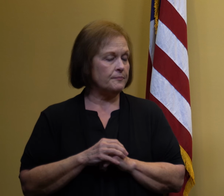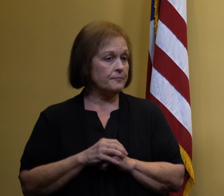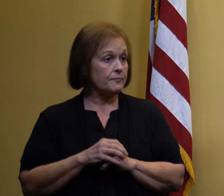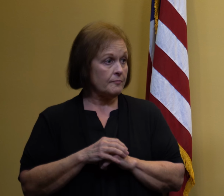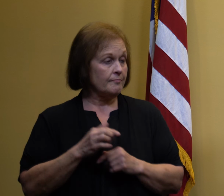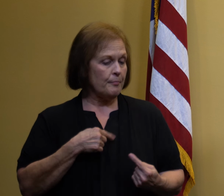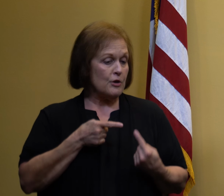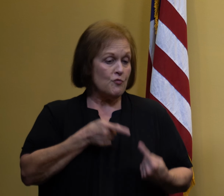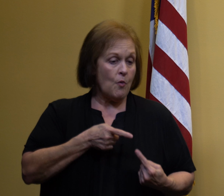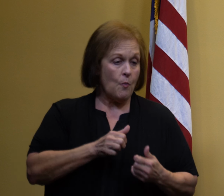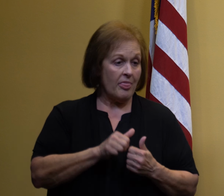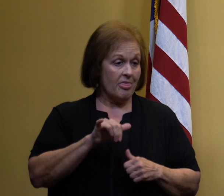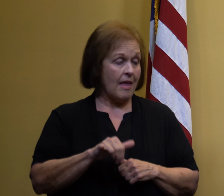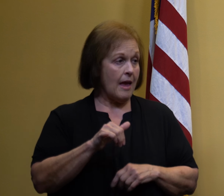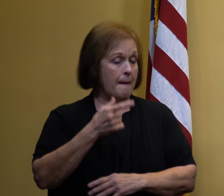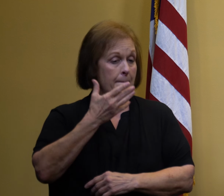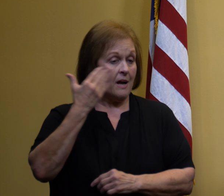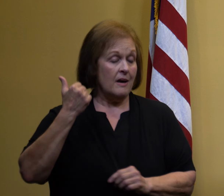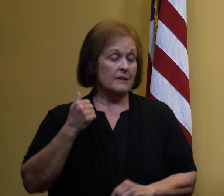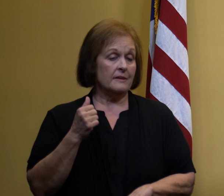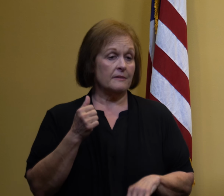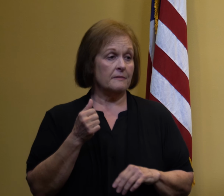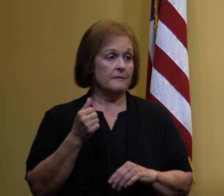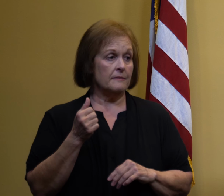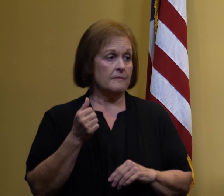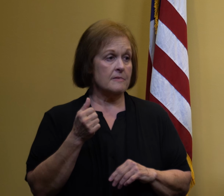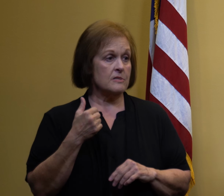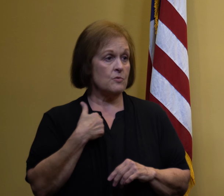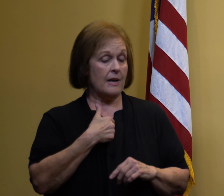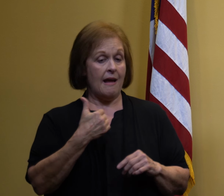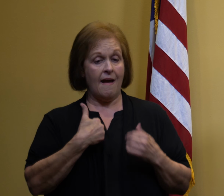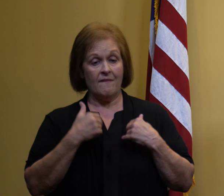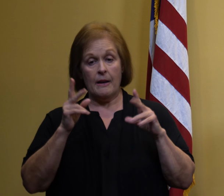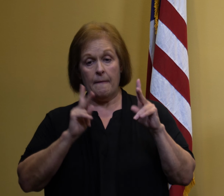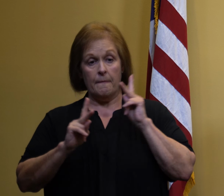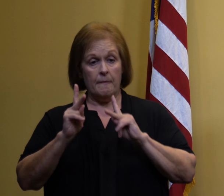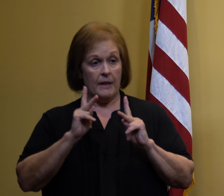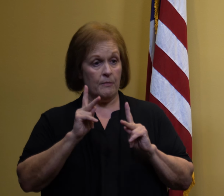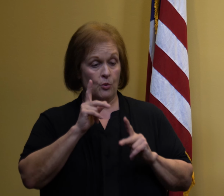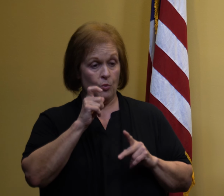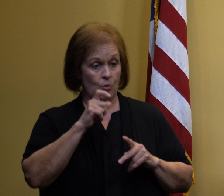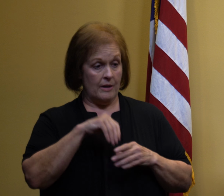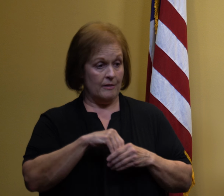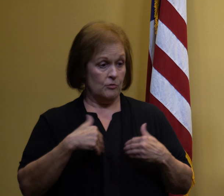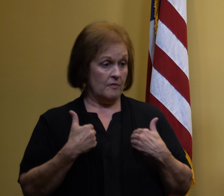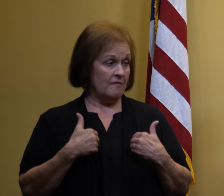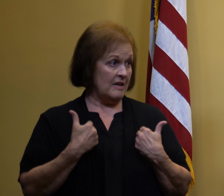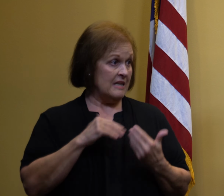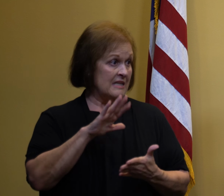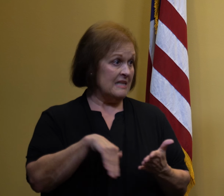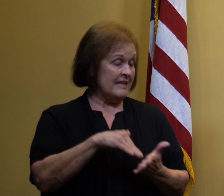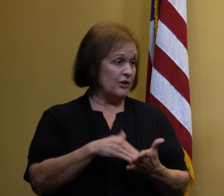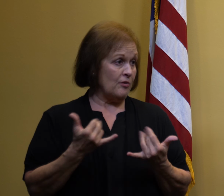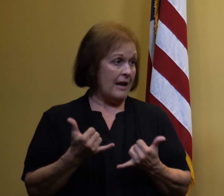I struggle with that only because we have individuals that are within our Juvenile Justice Intervention Center